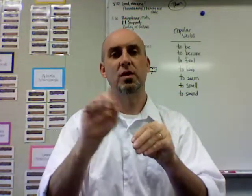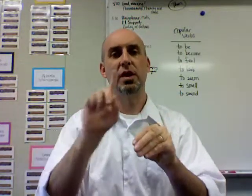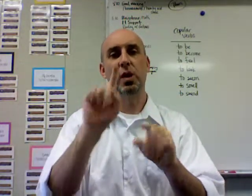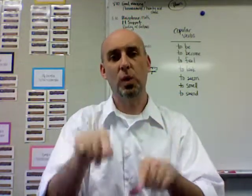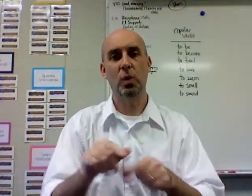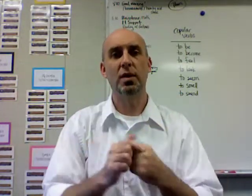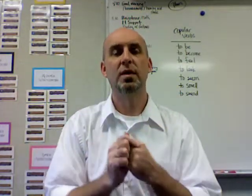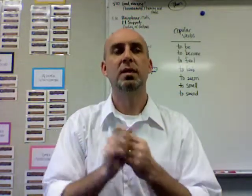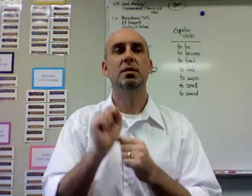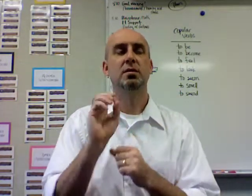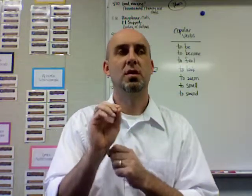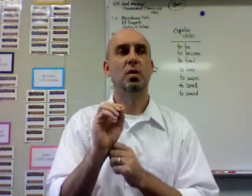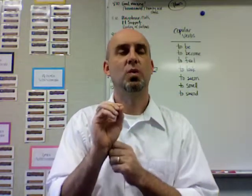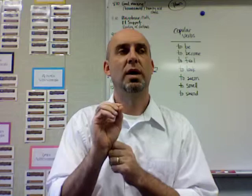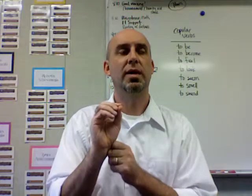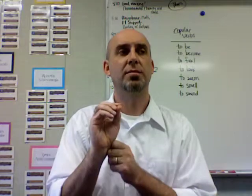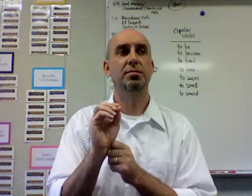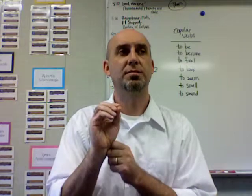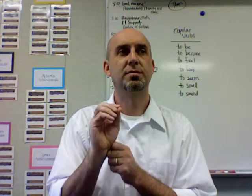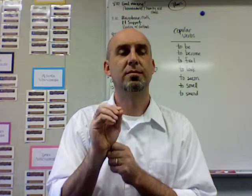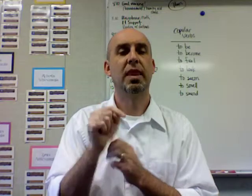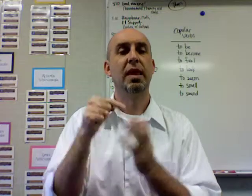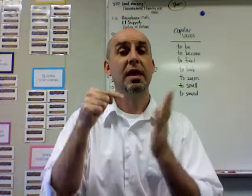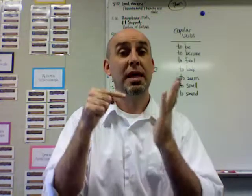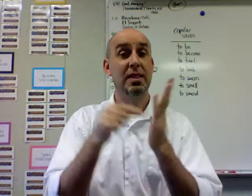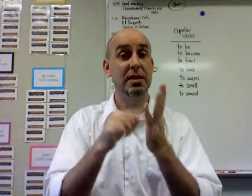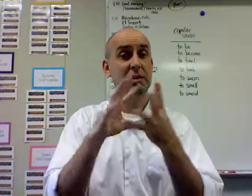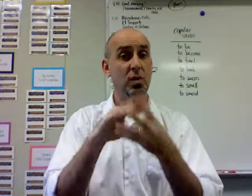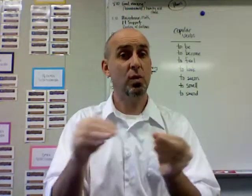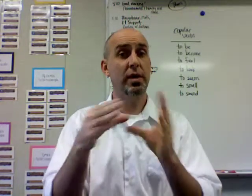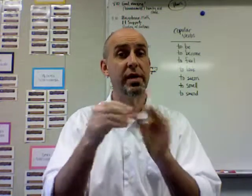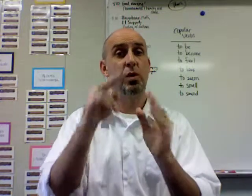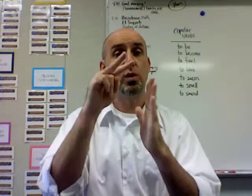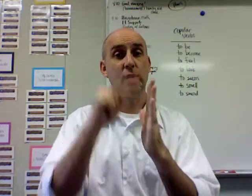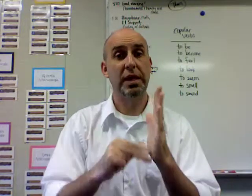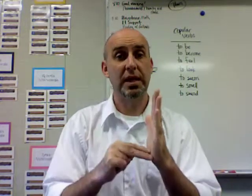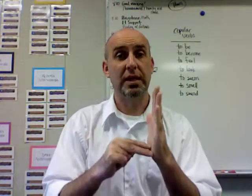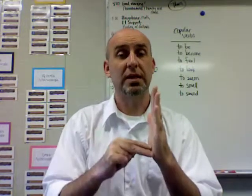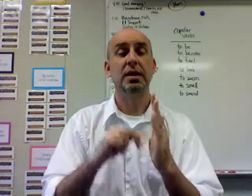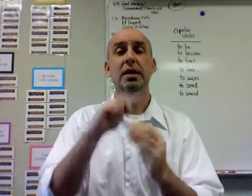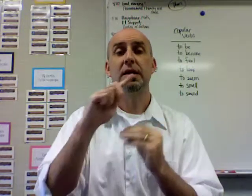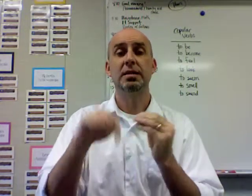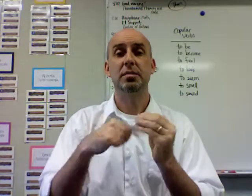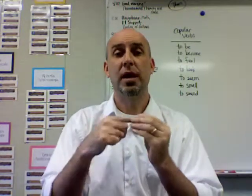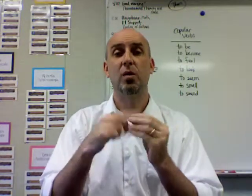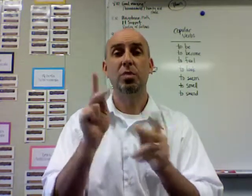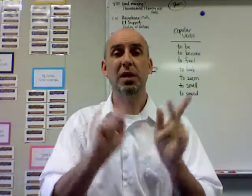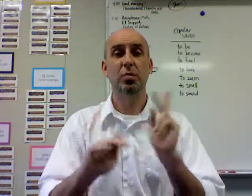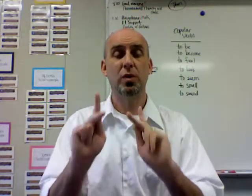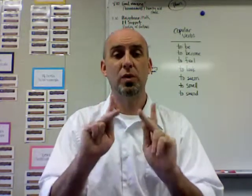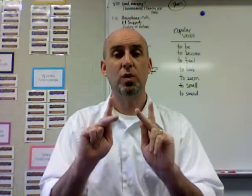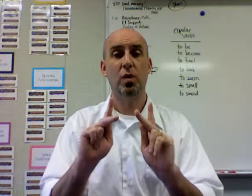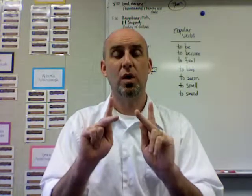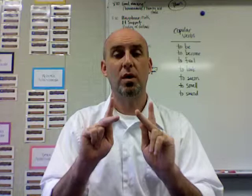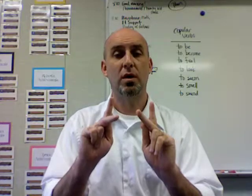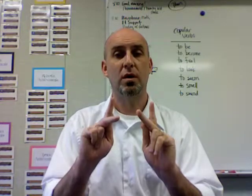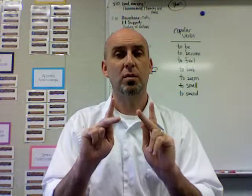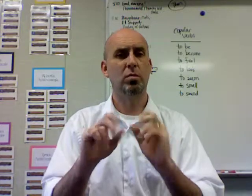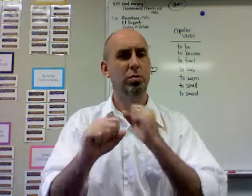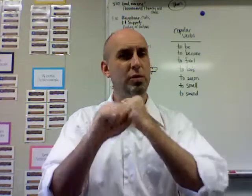go. So in this story that we're reading, it's about people who are